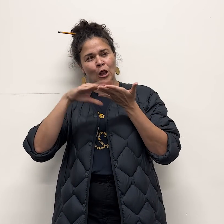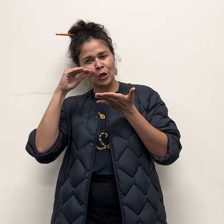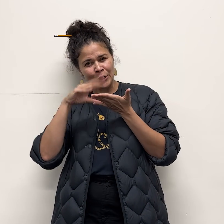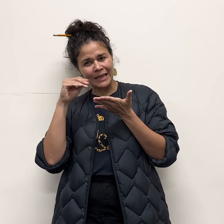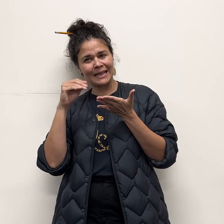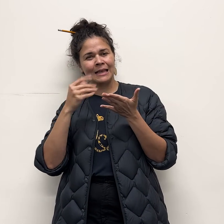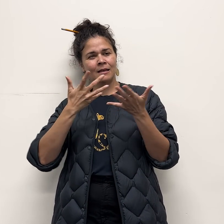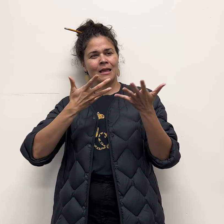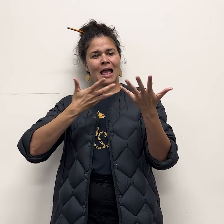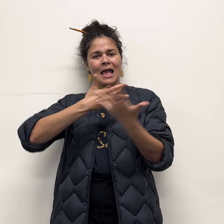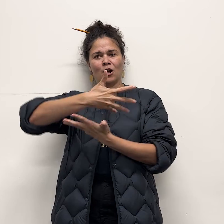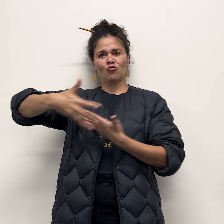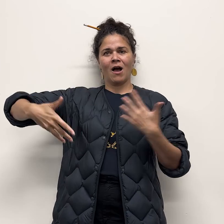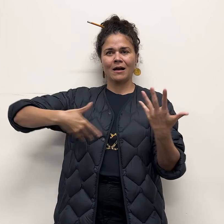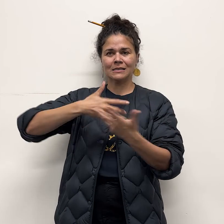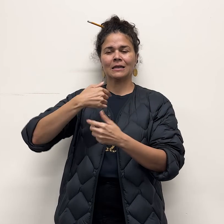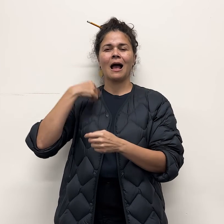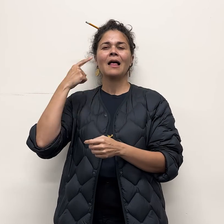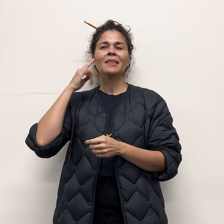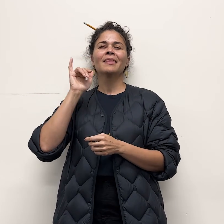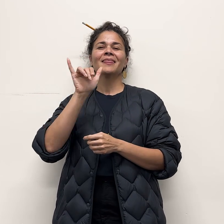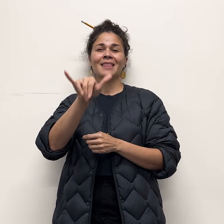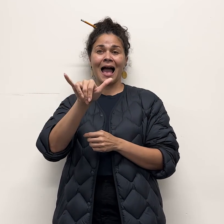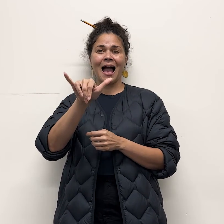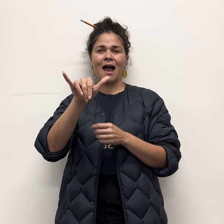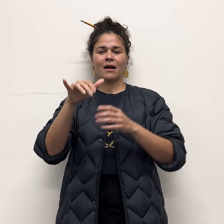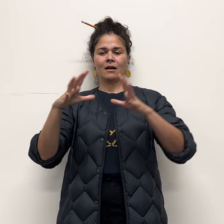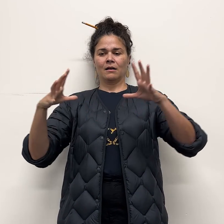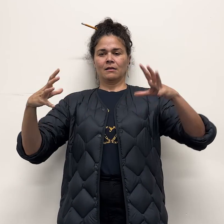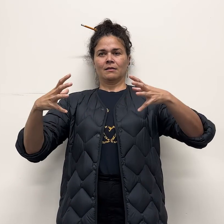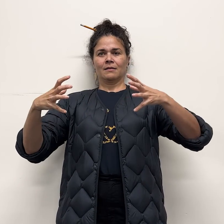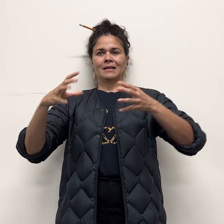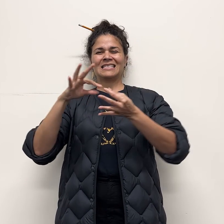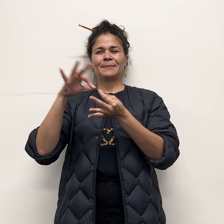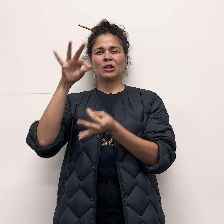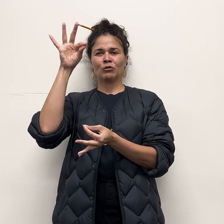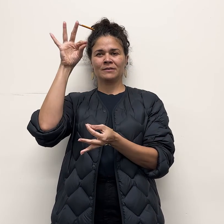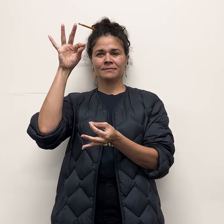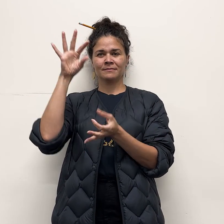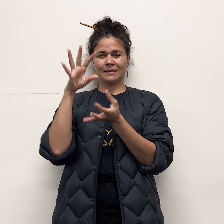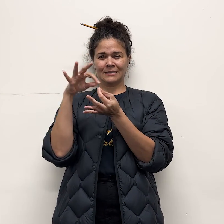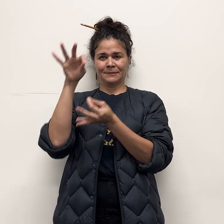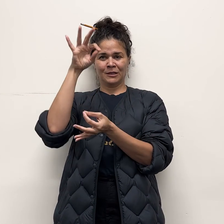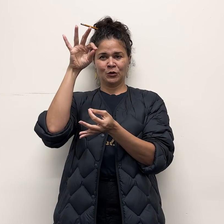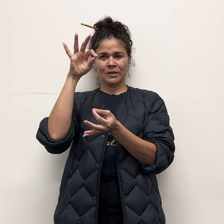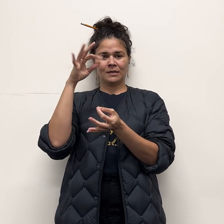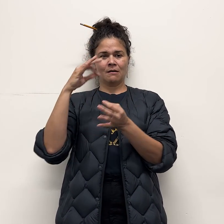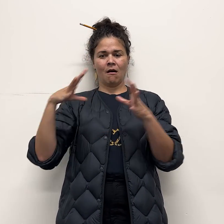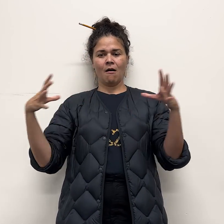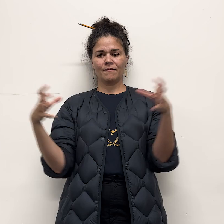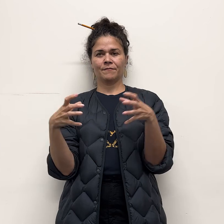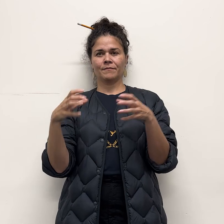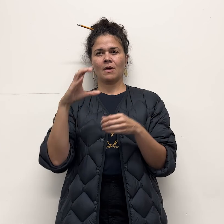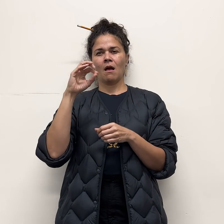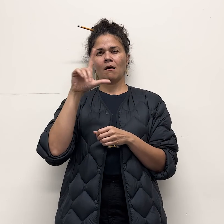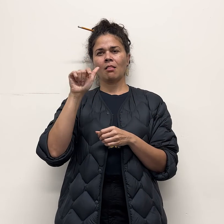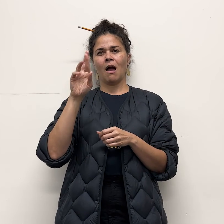and communicate. And it's that that coalesces this spirit of collaboration.